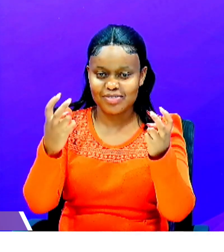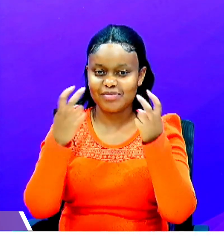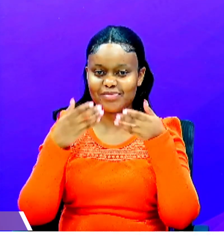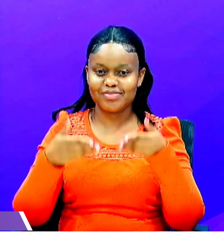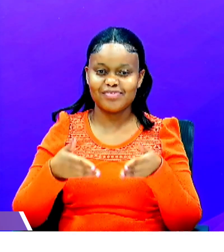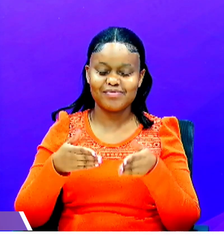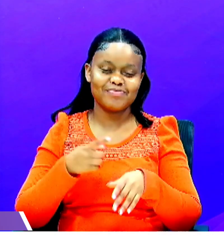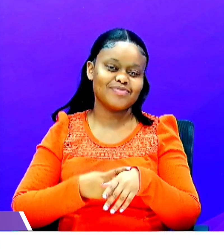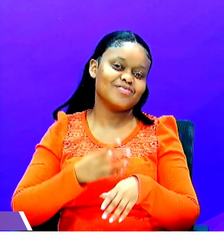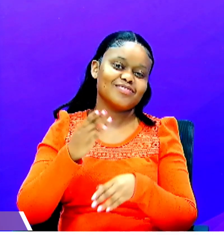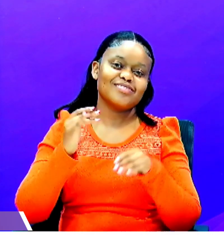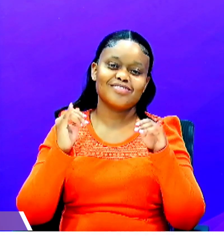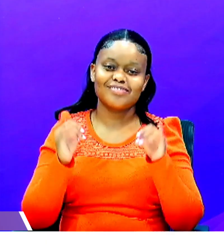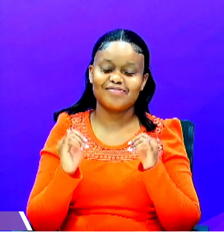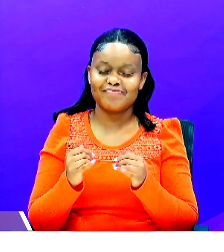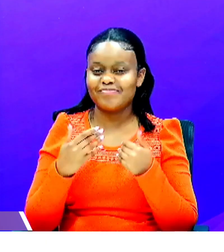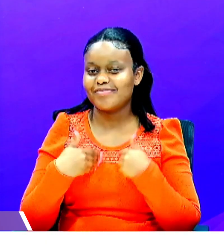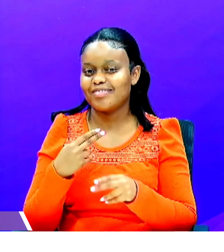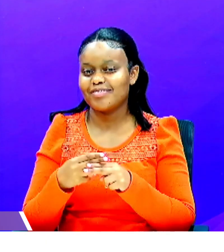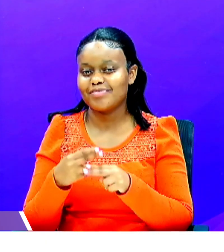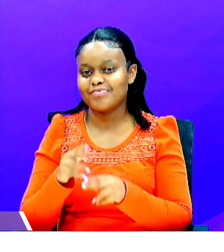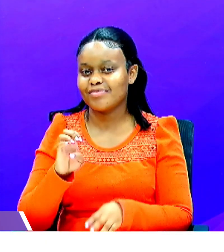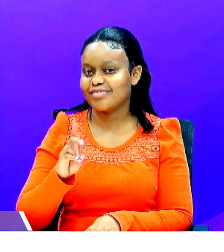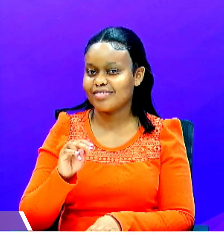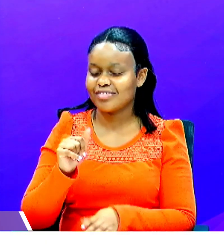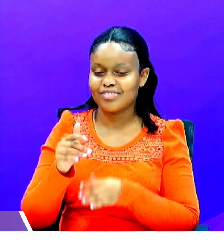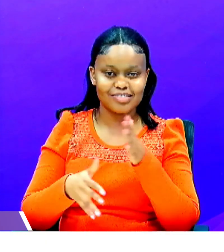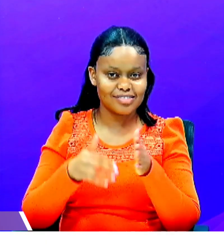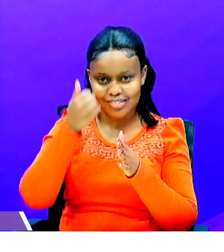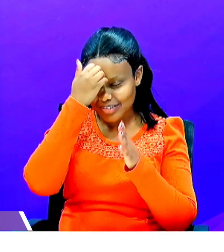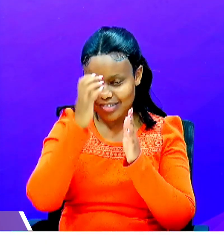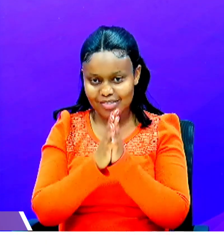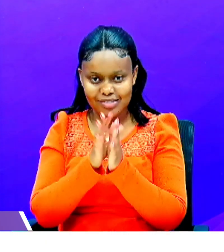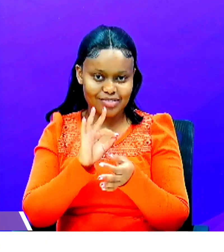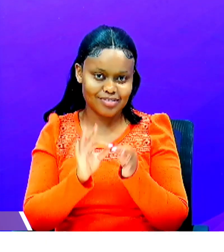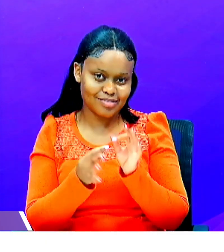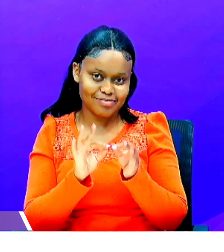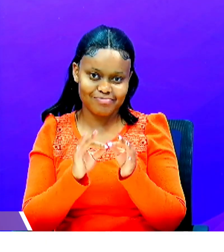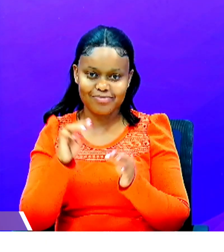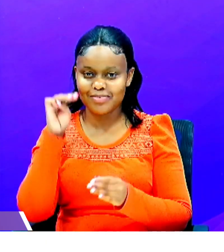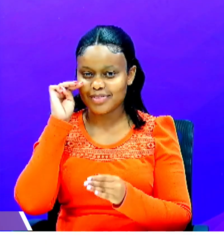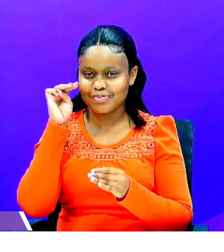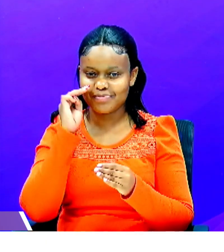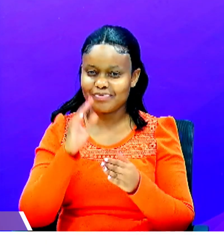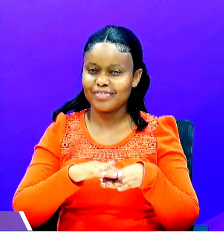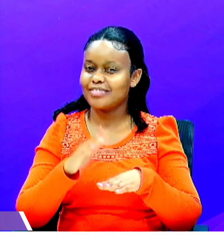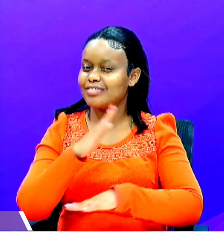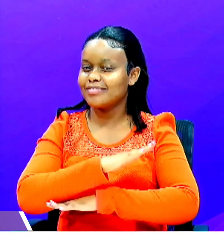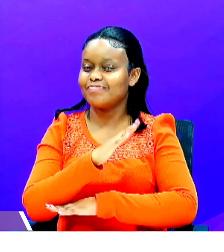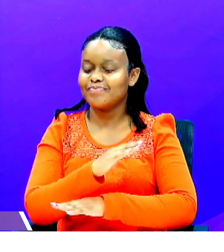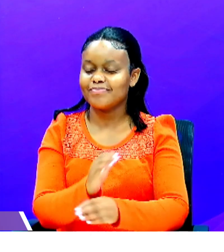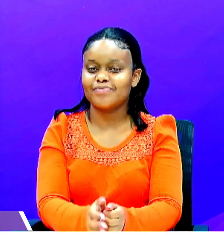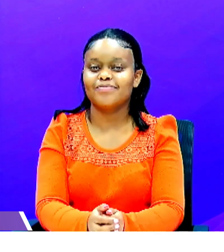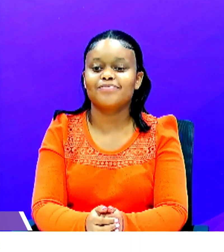Now we have come to the end of the section. Thank you all for being here with us at Science